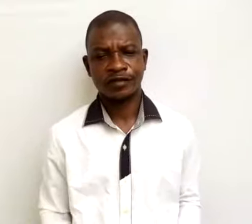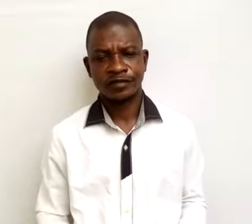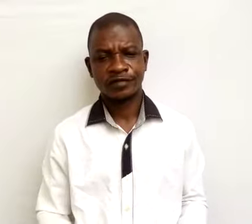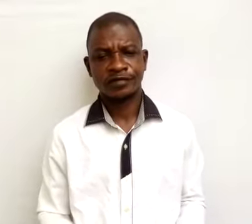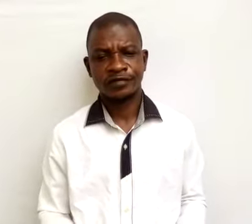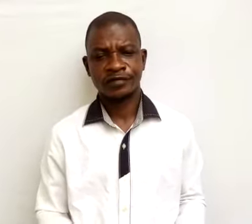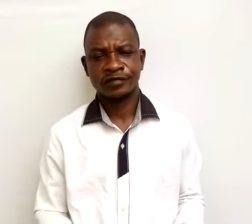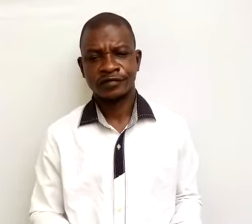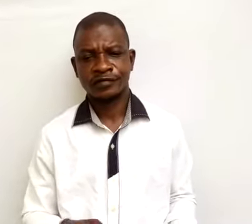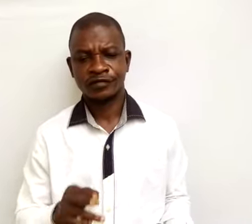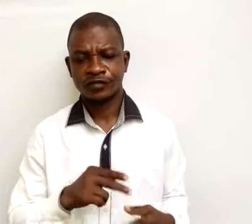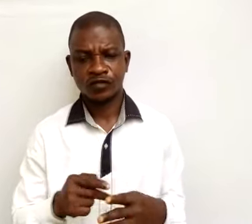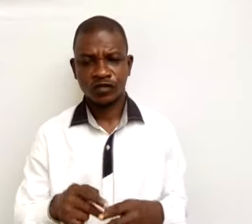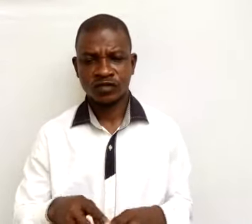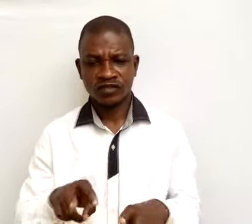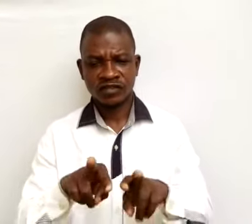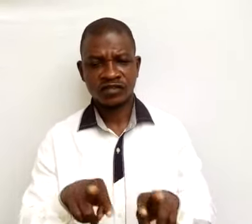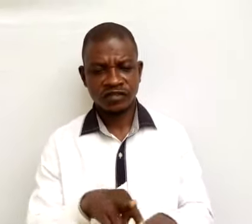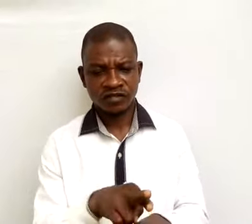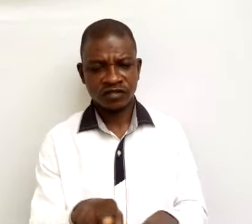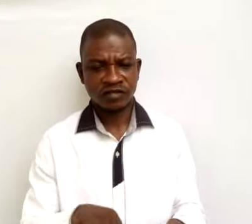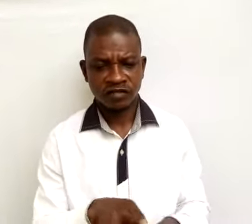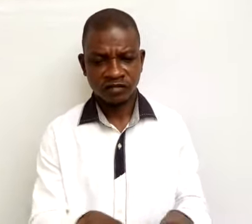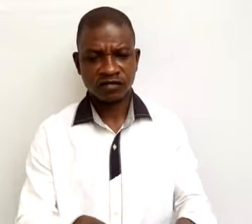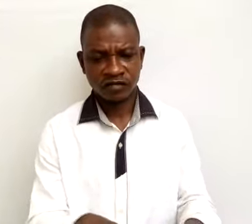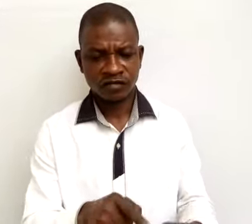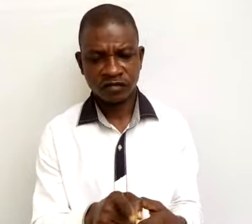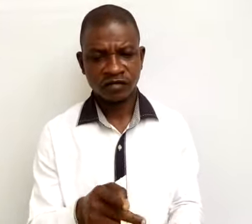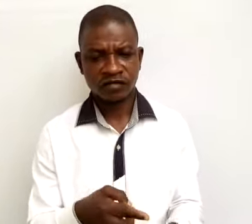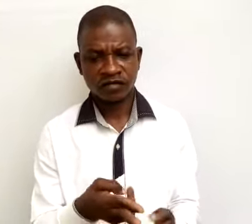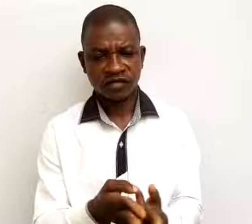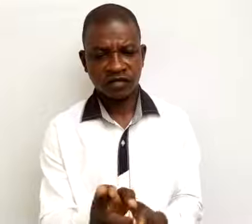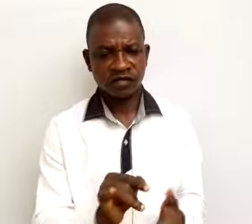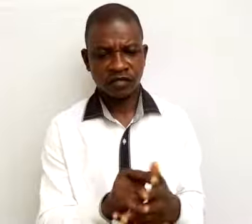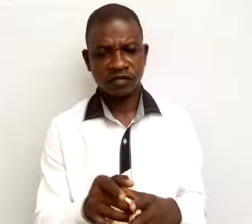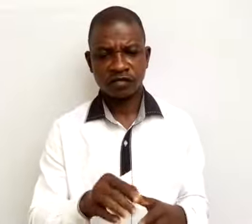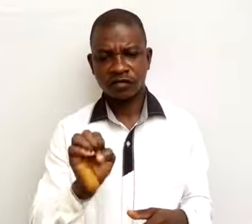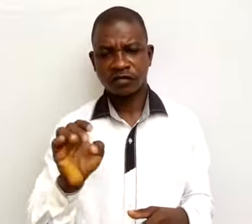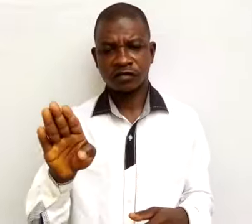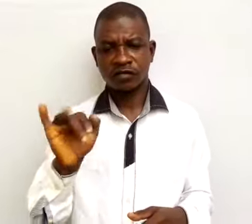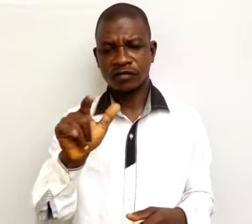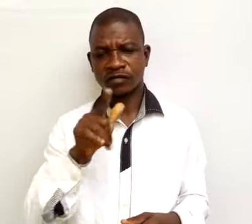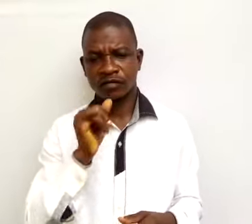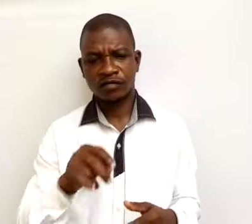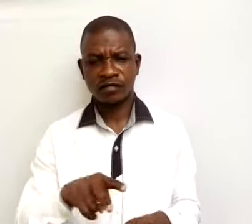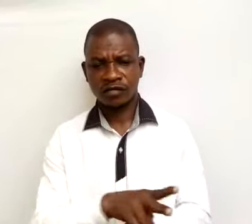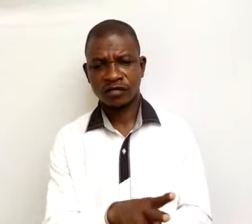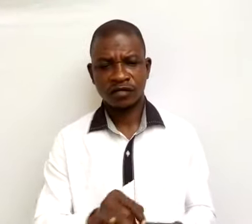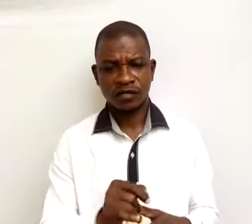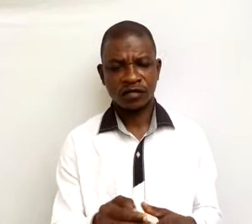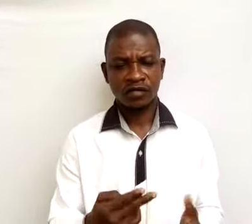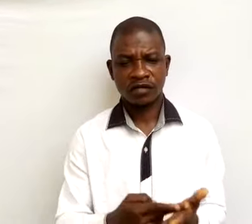Much research remains to be carried out on the Ebola virus, a highly